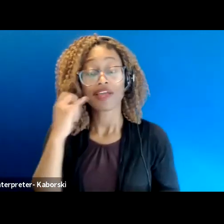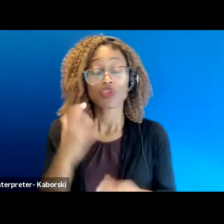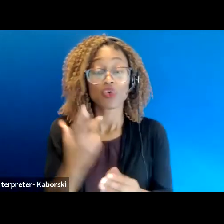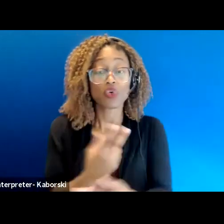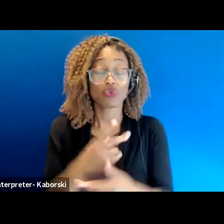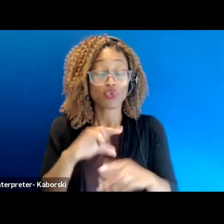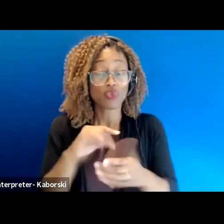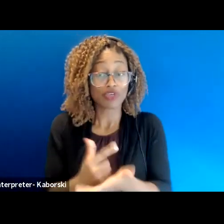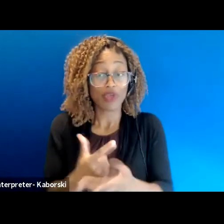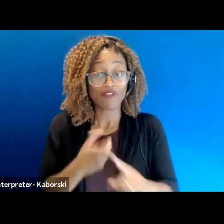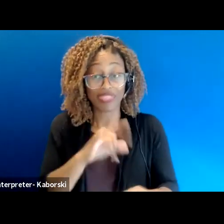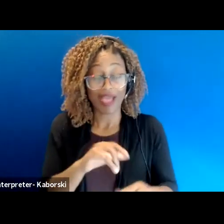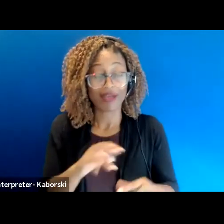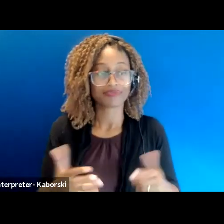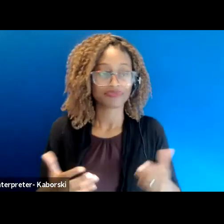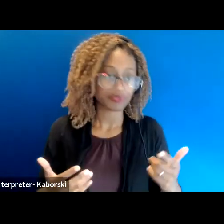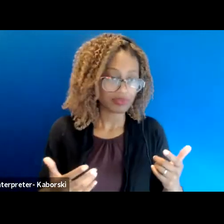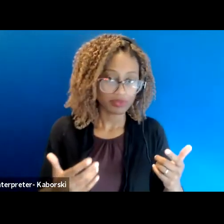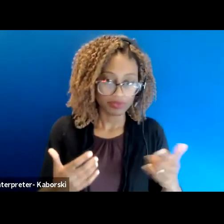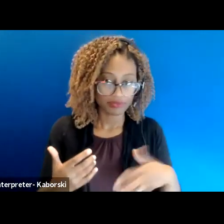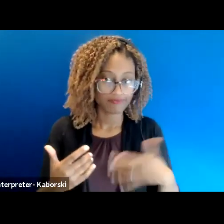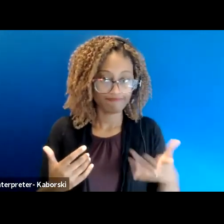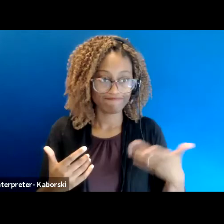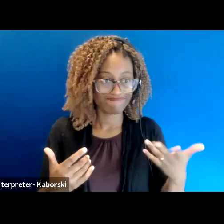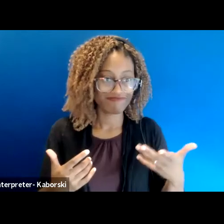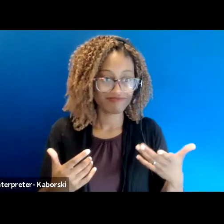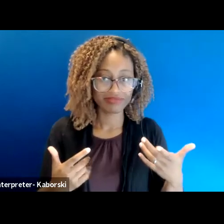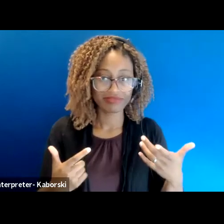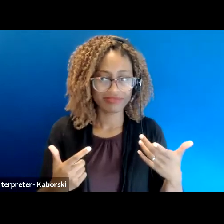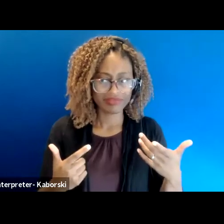to a man who was unclothed,